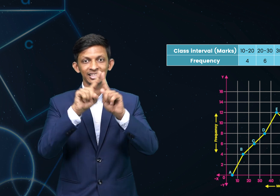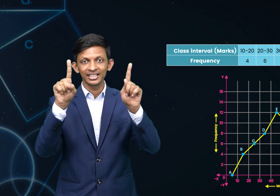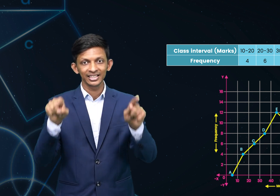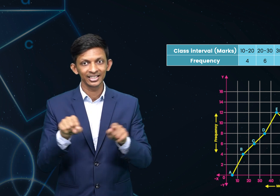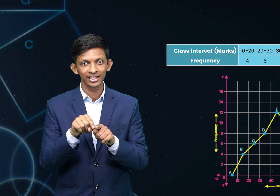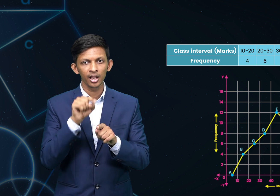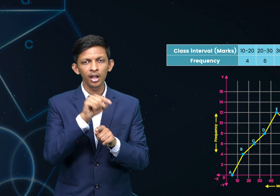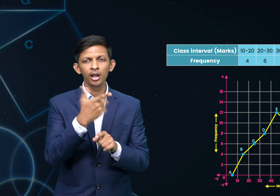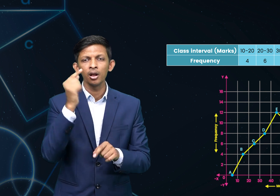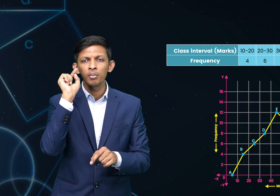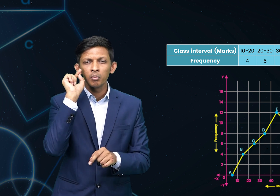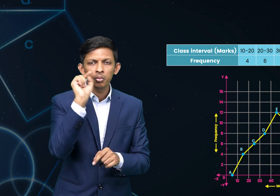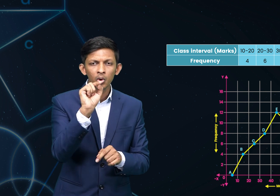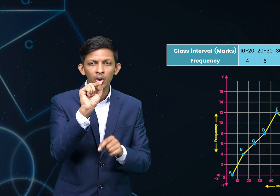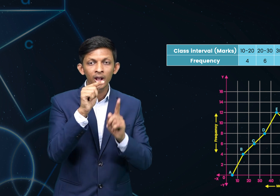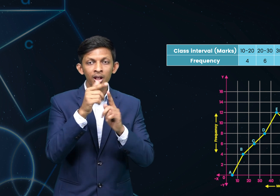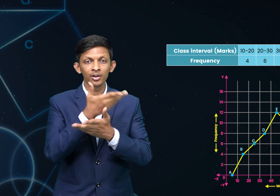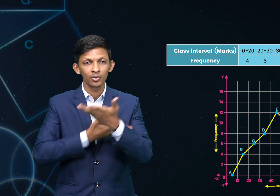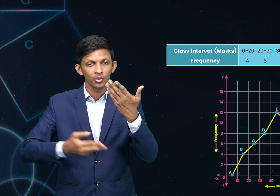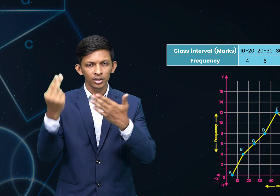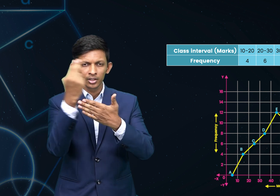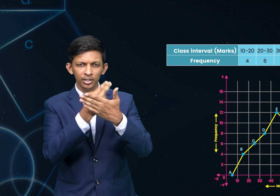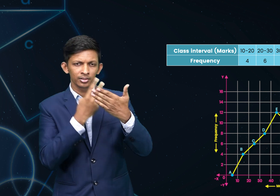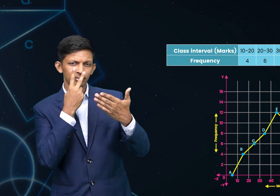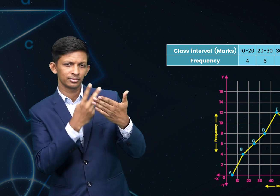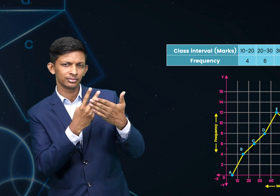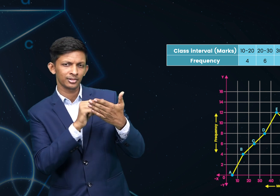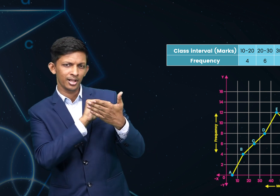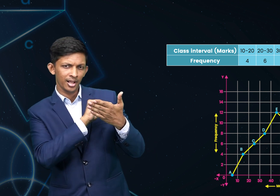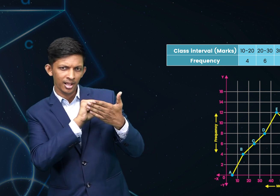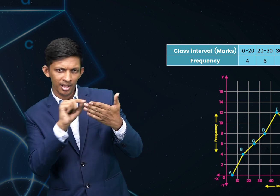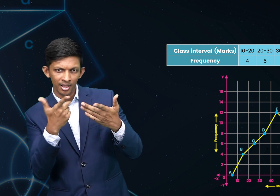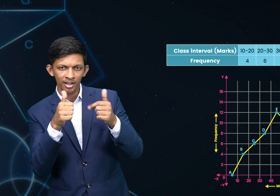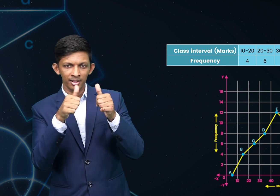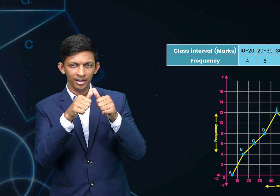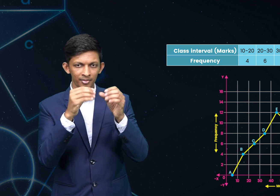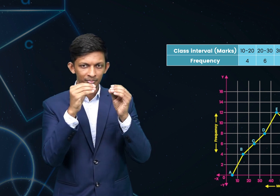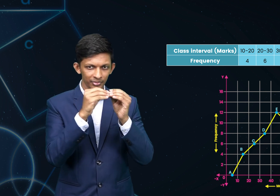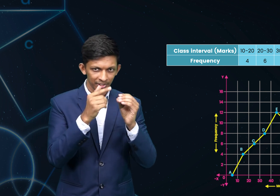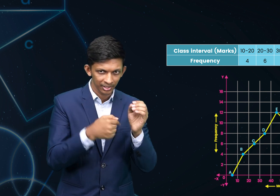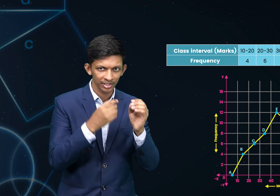From the table, plot the points. We draw the line segment AB,